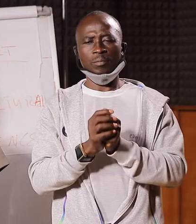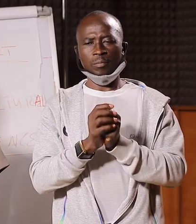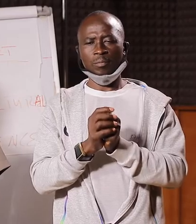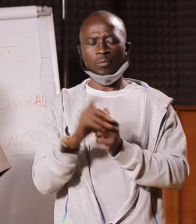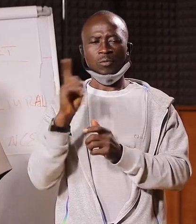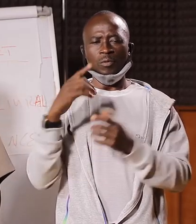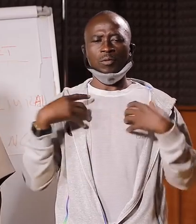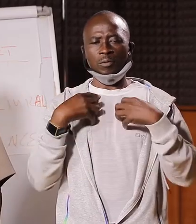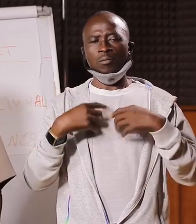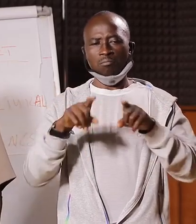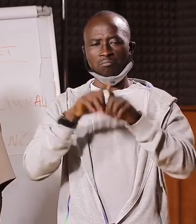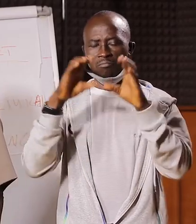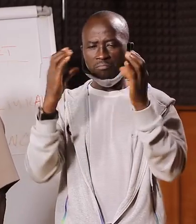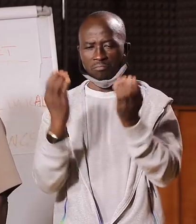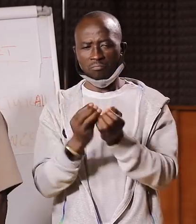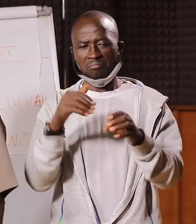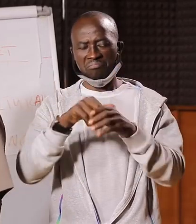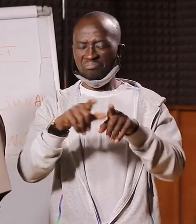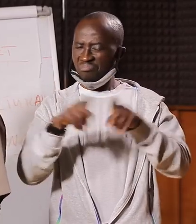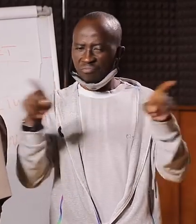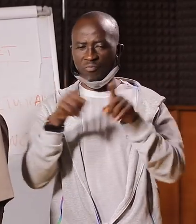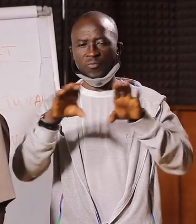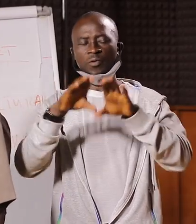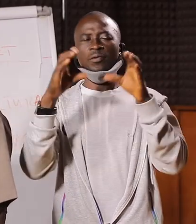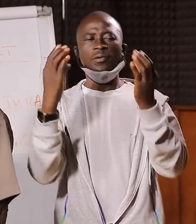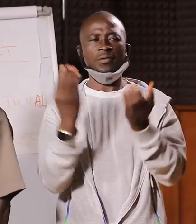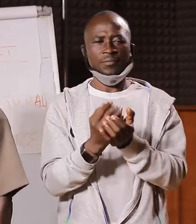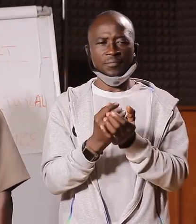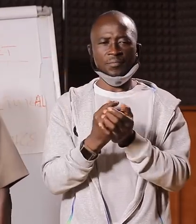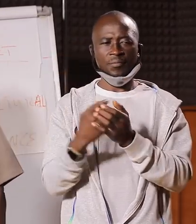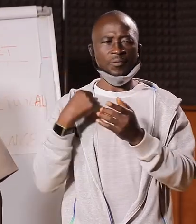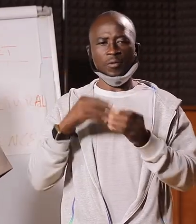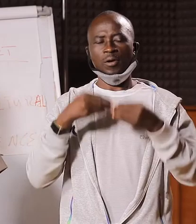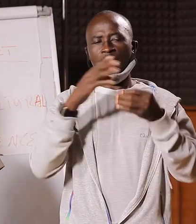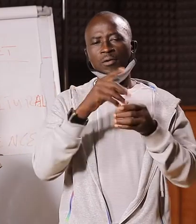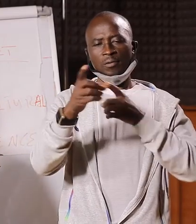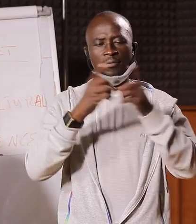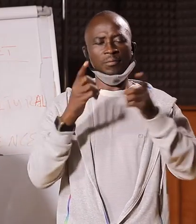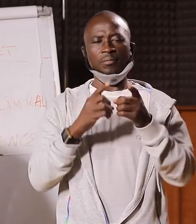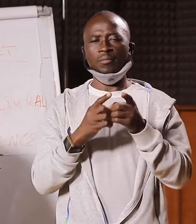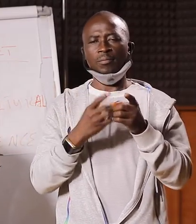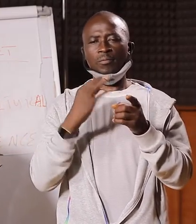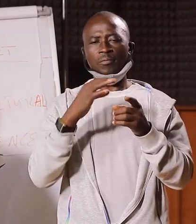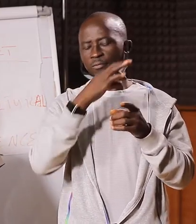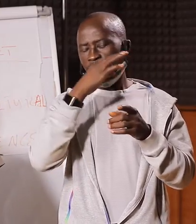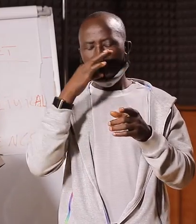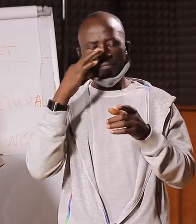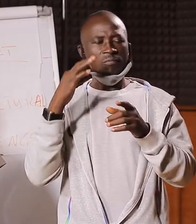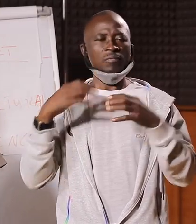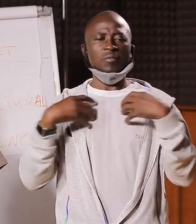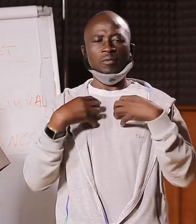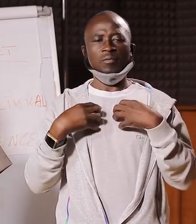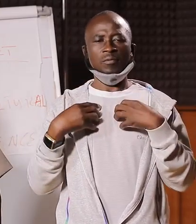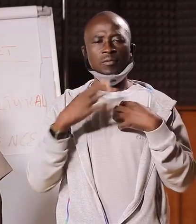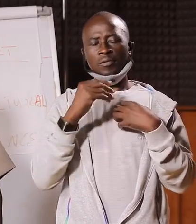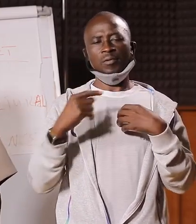where animals are classified into different classes. We gave the definition of farm animals,